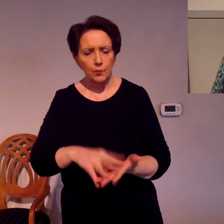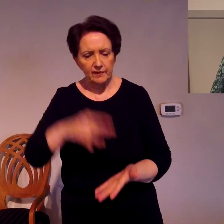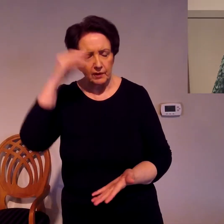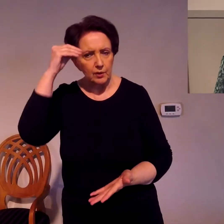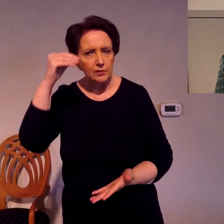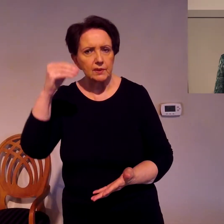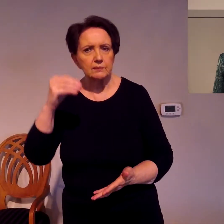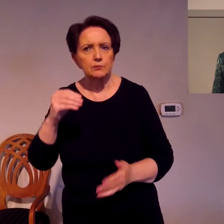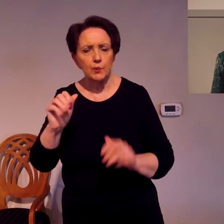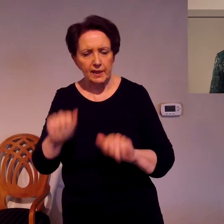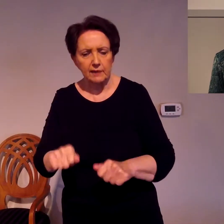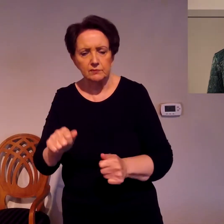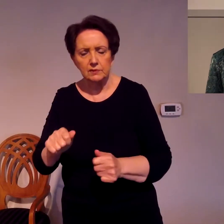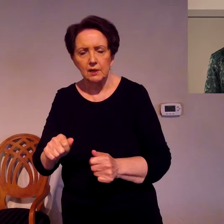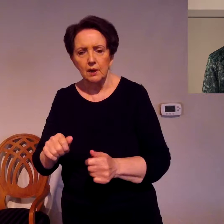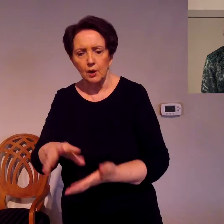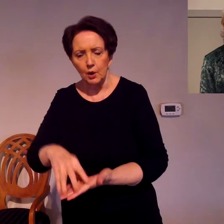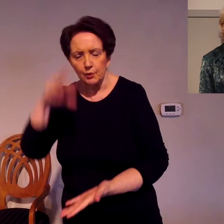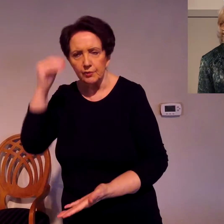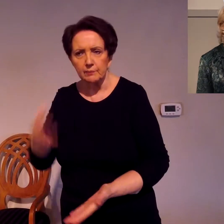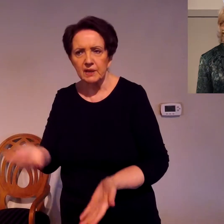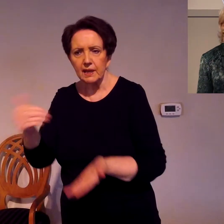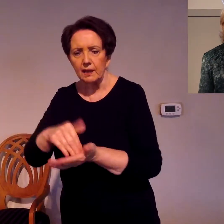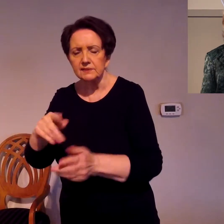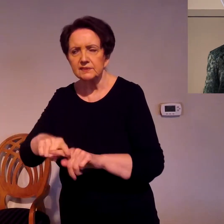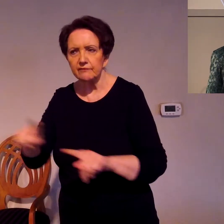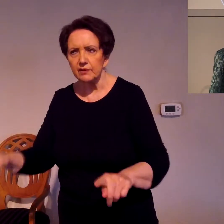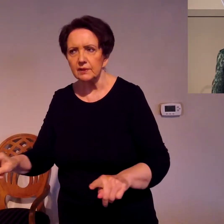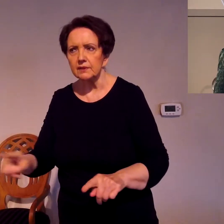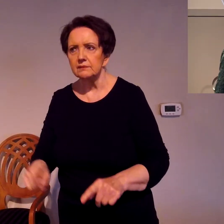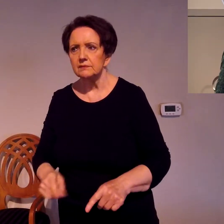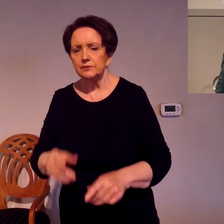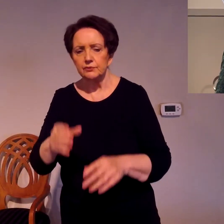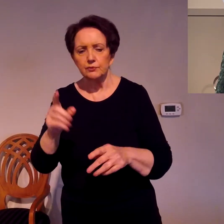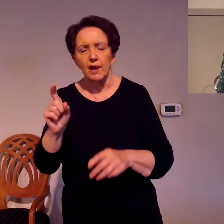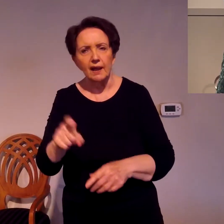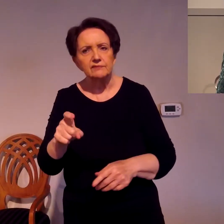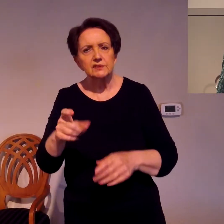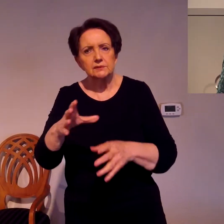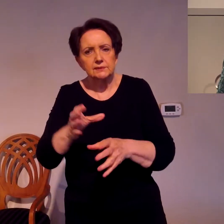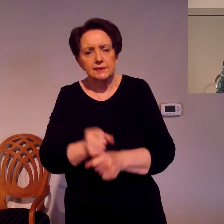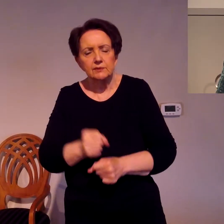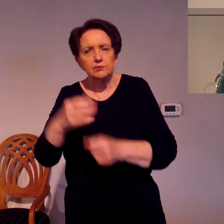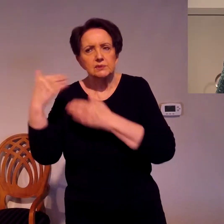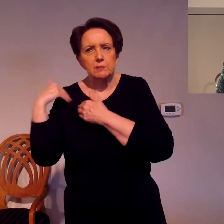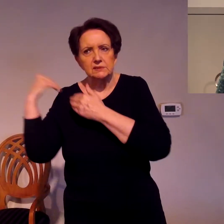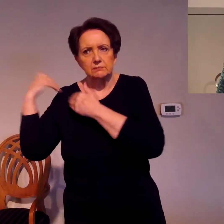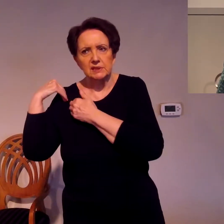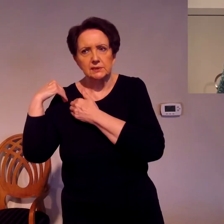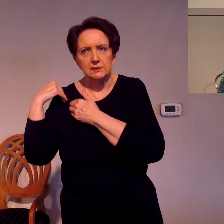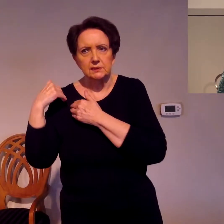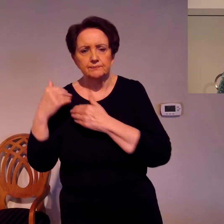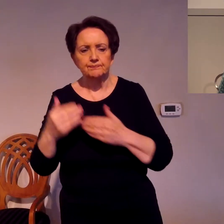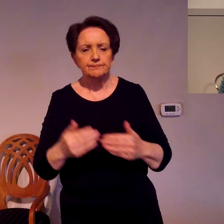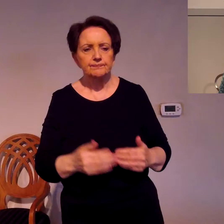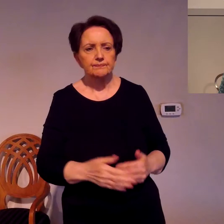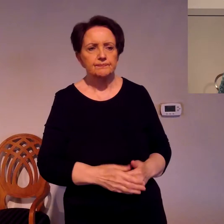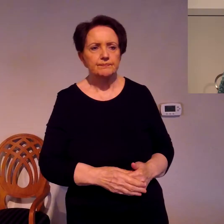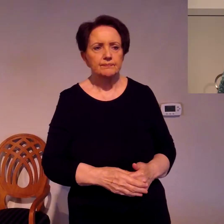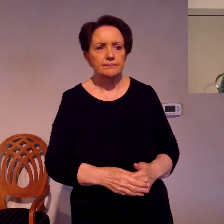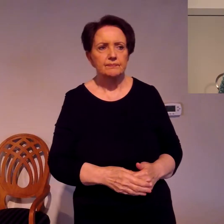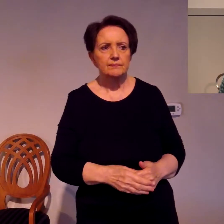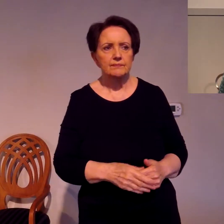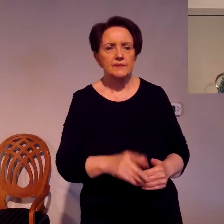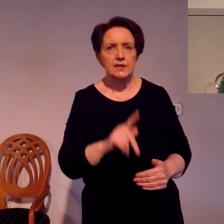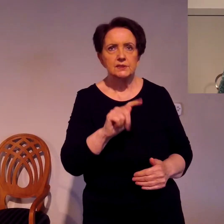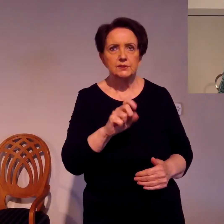and it starts with awareness and then taking responsibility. And of course, it's easier to get away with tone of voice and